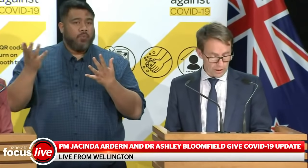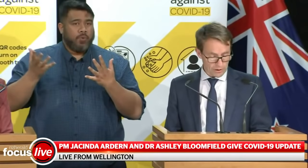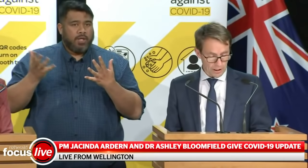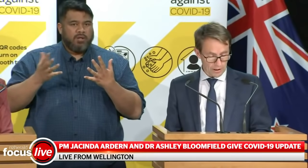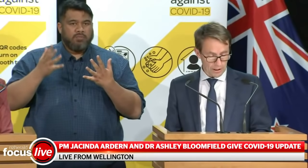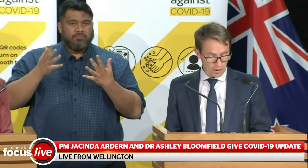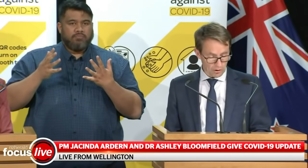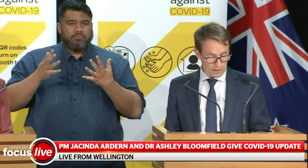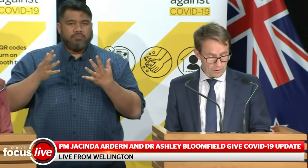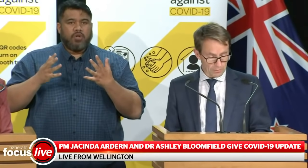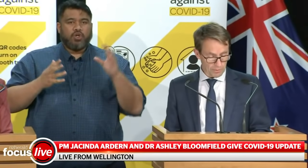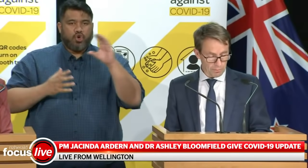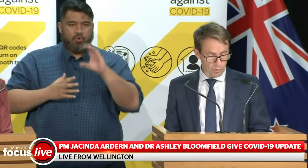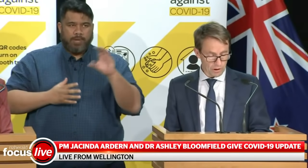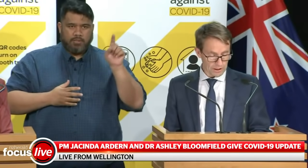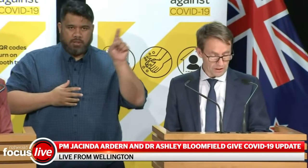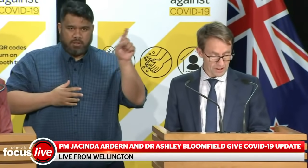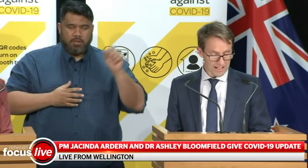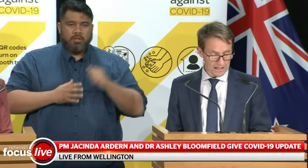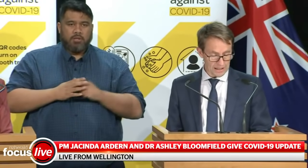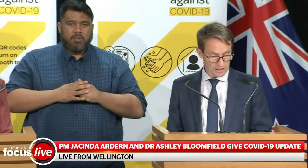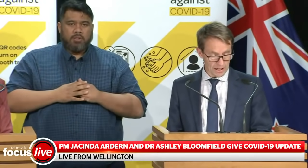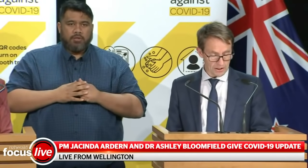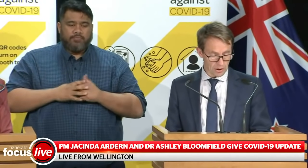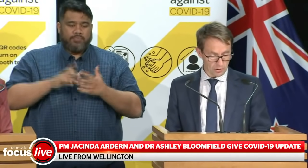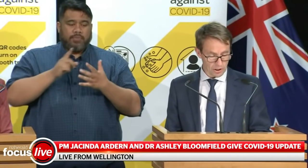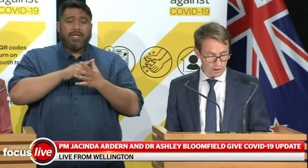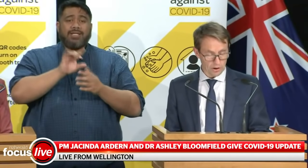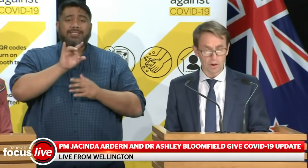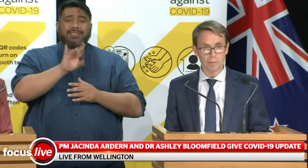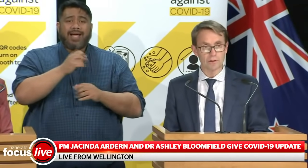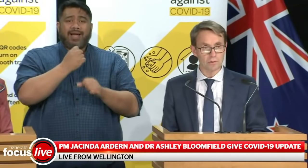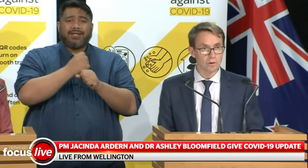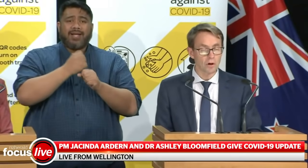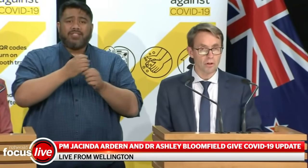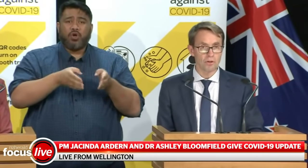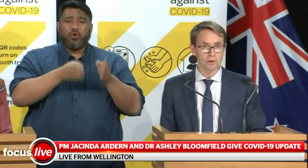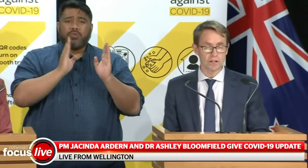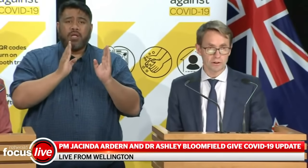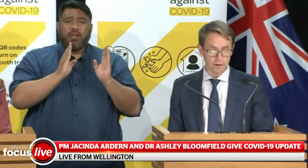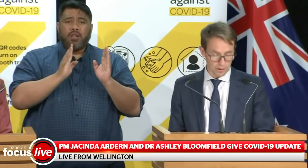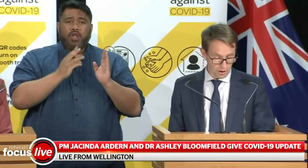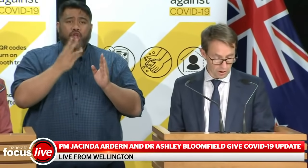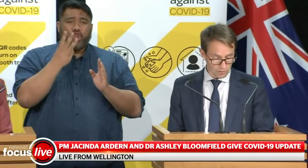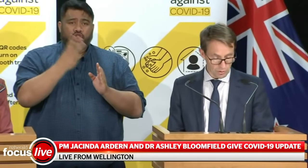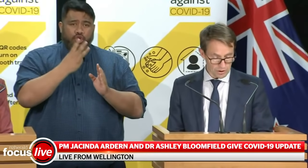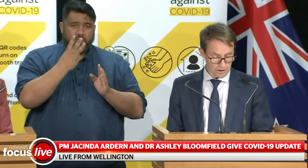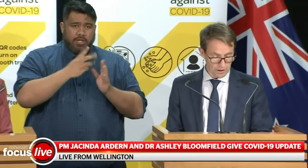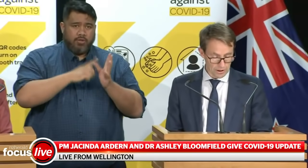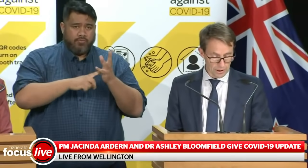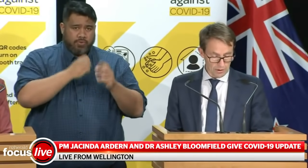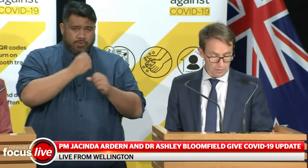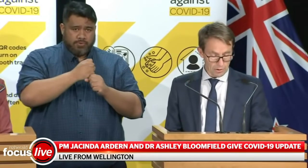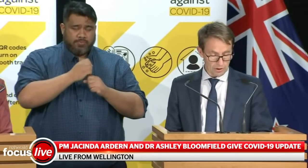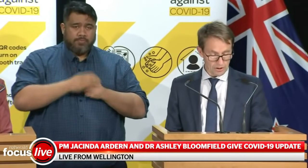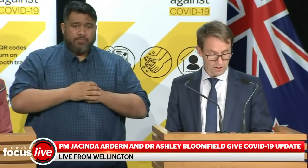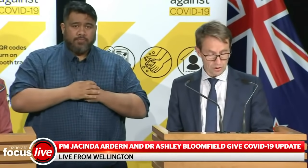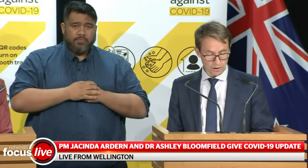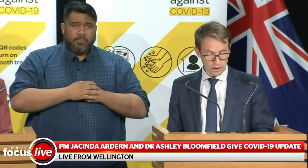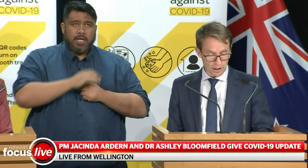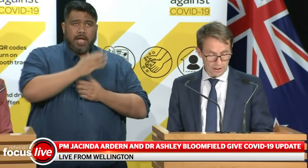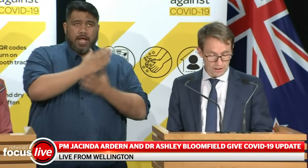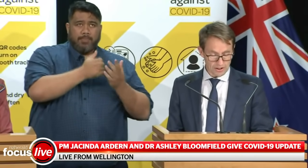all around Coromandel. Importantly, the Star and Garter Hotel in Coromandel on the 13th of August